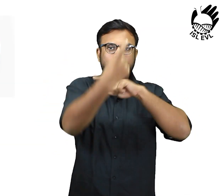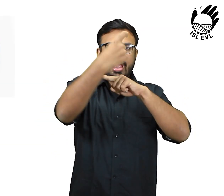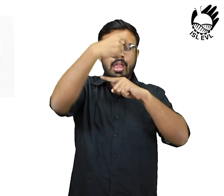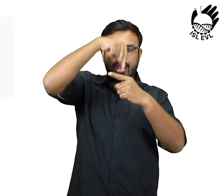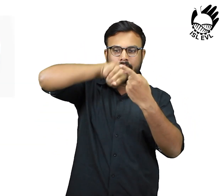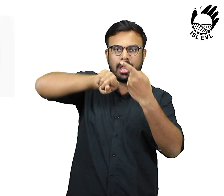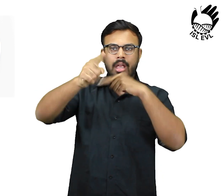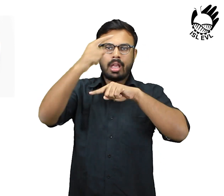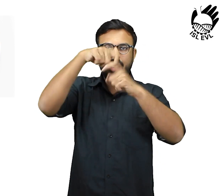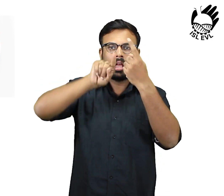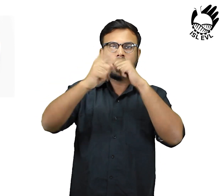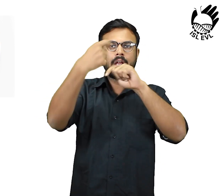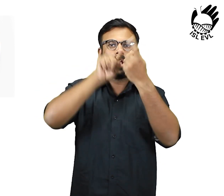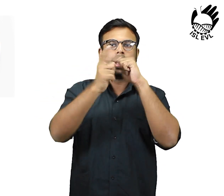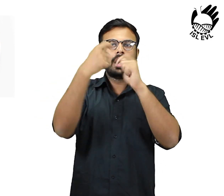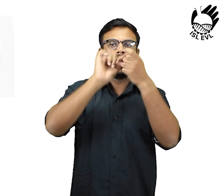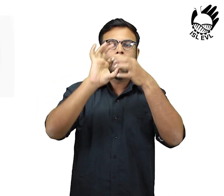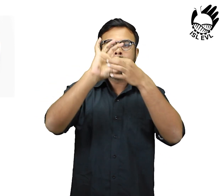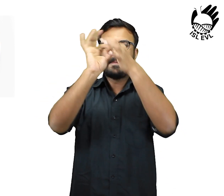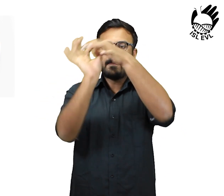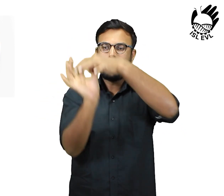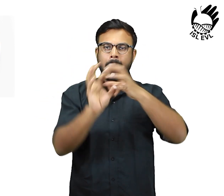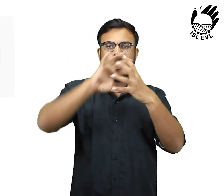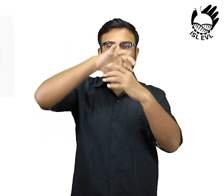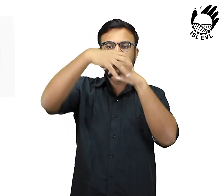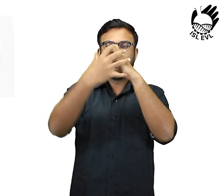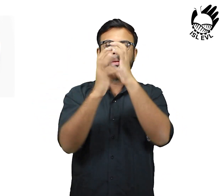to these string-like polymer molecules,